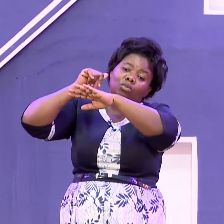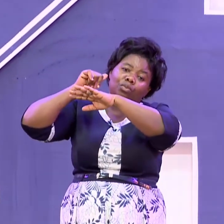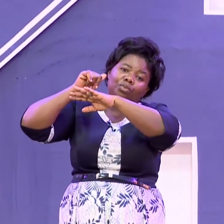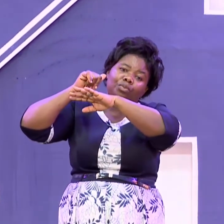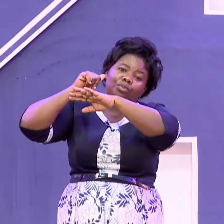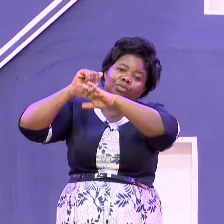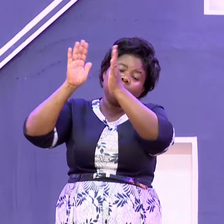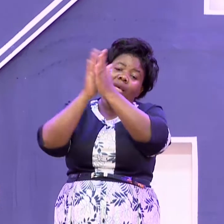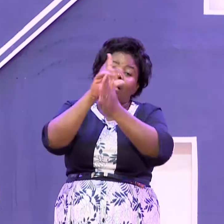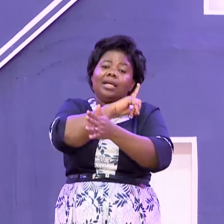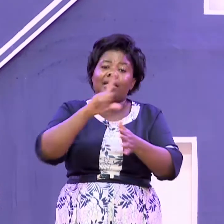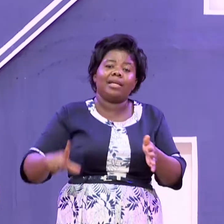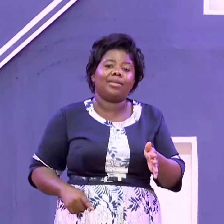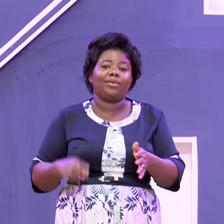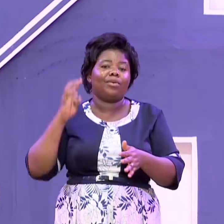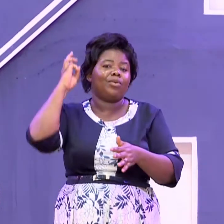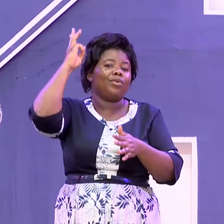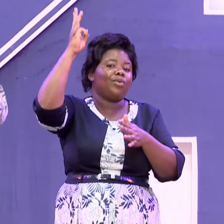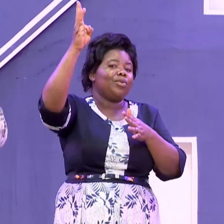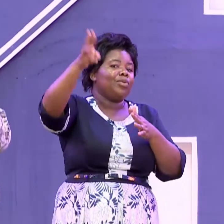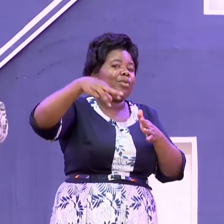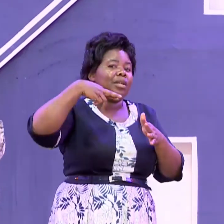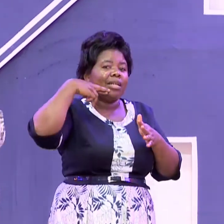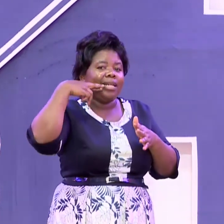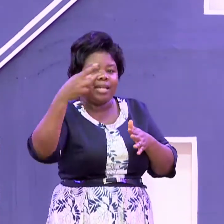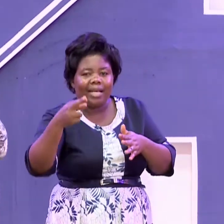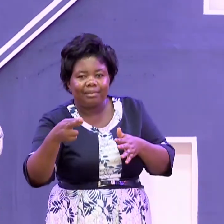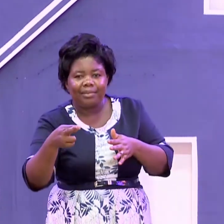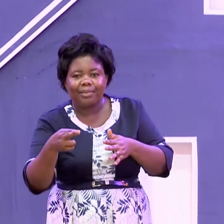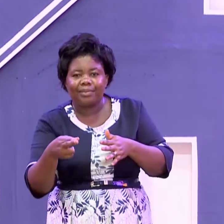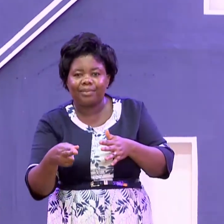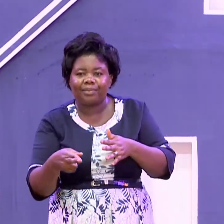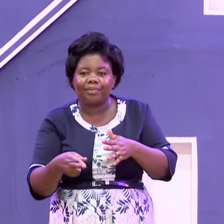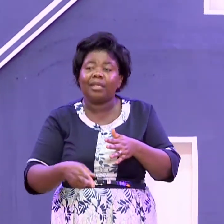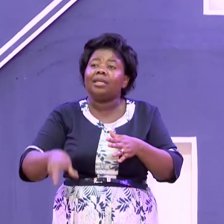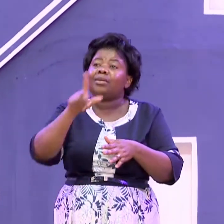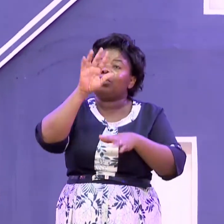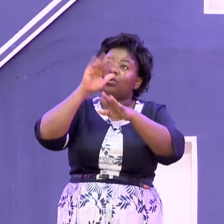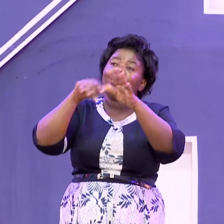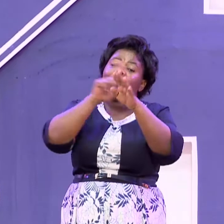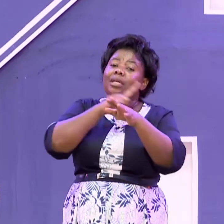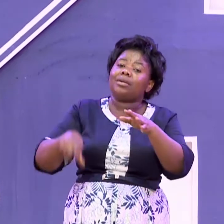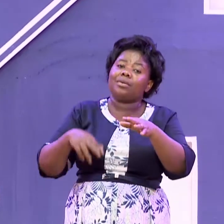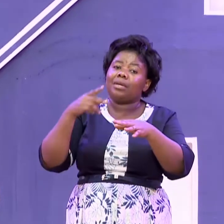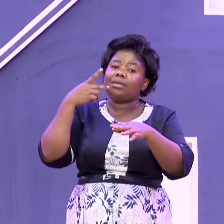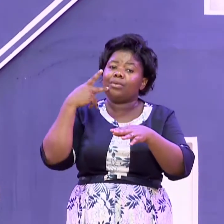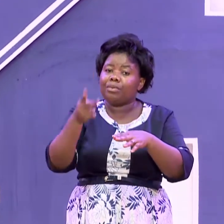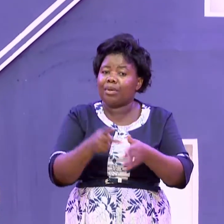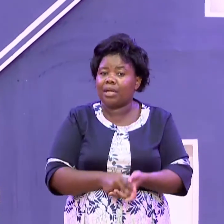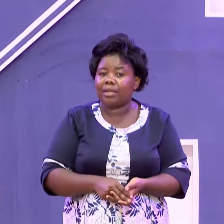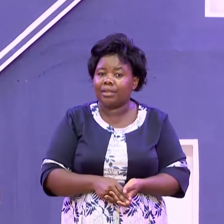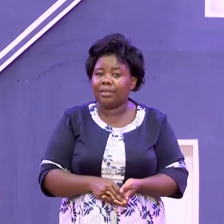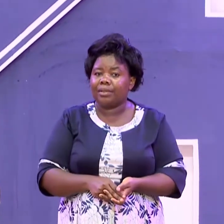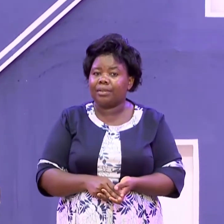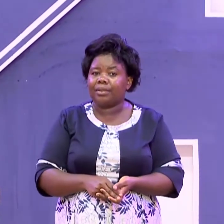Nolyokoita. And the Lord will answer. Mukama naitaba. You shall call him. Oliita mukama naitaba. Aliitaba. Katigobadde